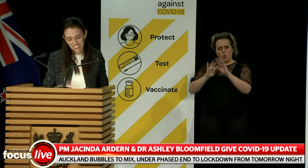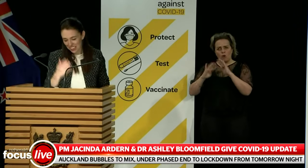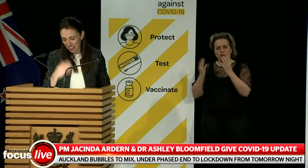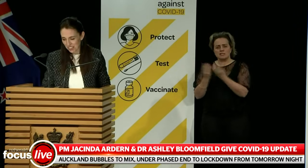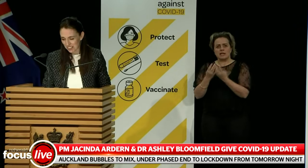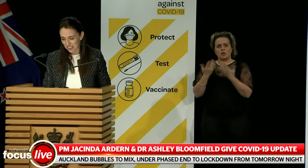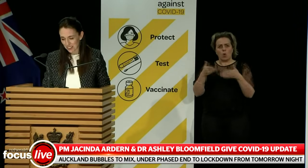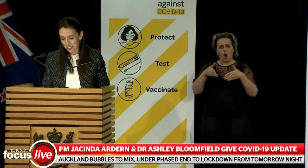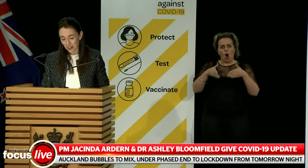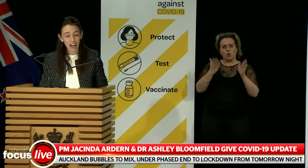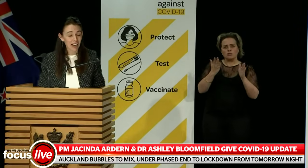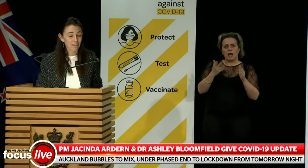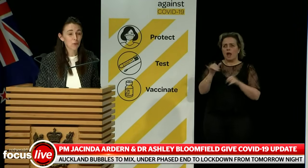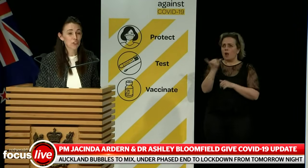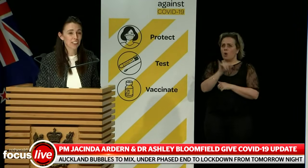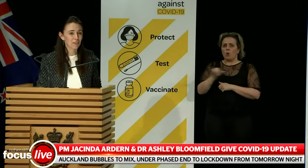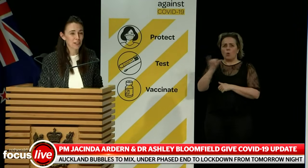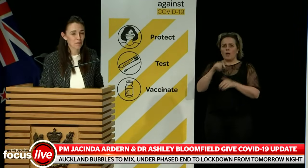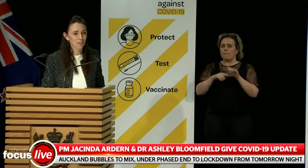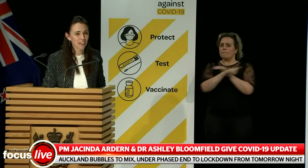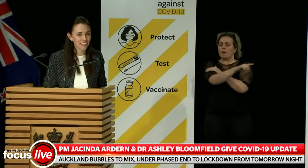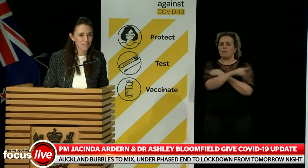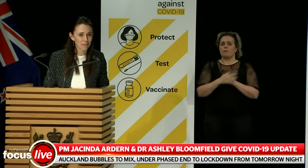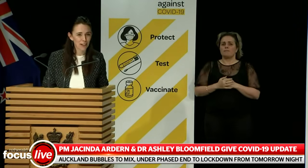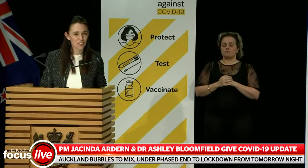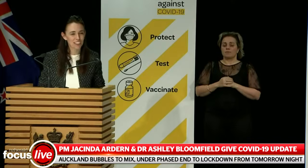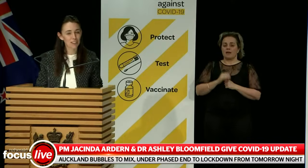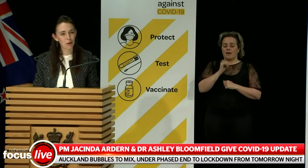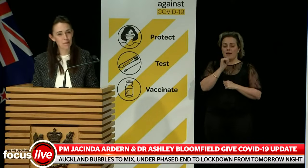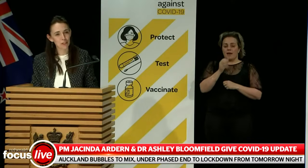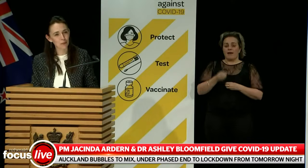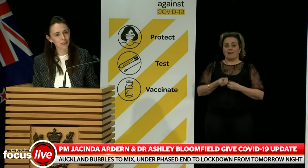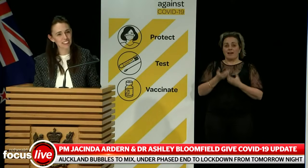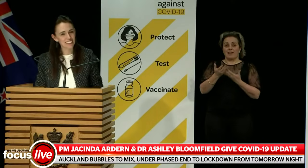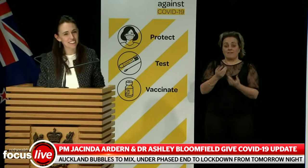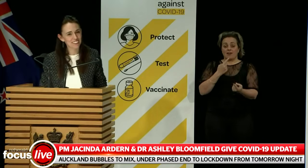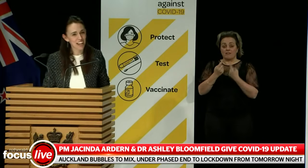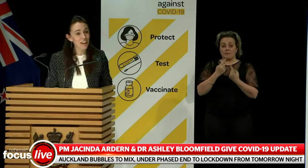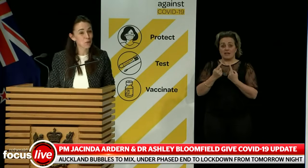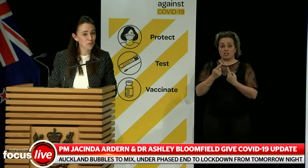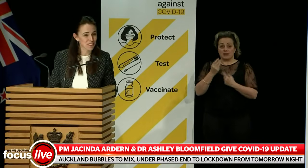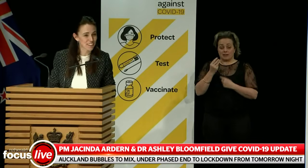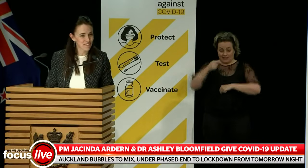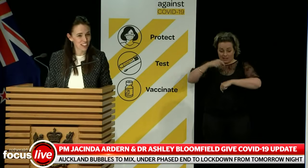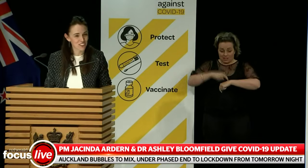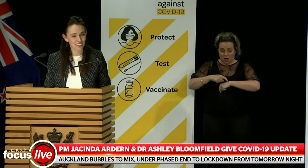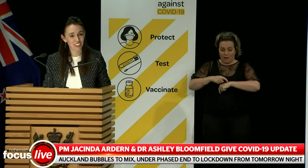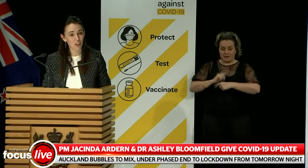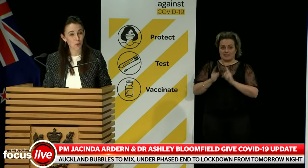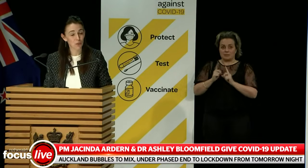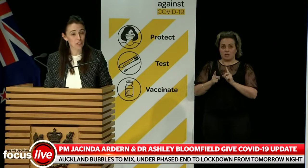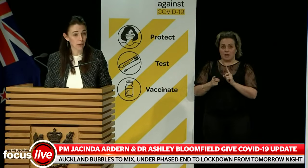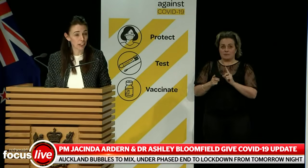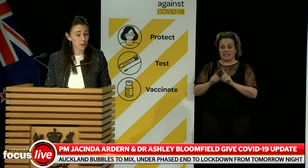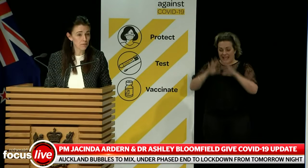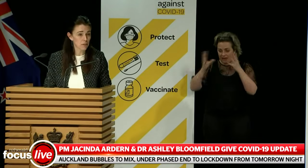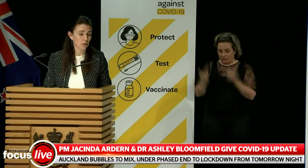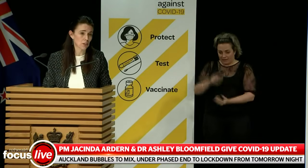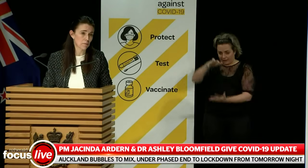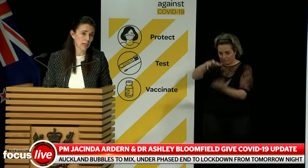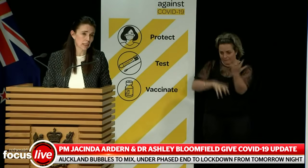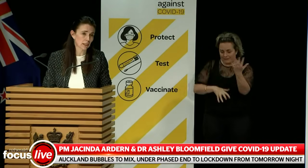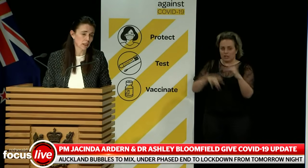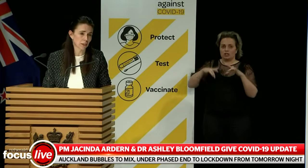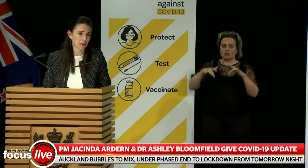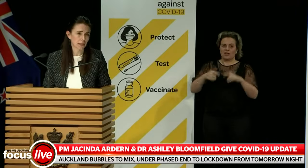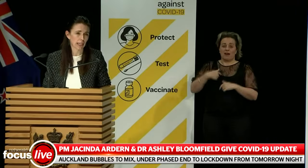Which facility? And how did they break out? Unfortunately, when you provide information in the moment, you won't necessarily have all of the information. I know it was MIQ, so